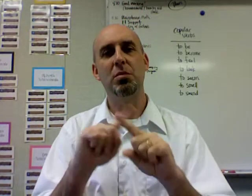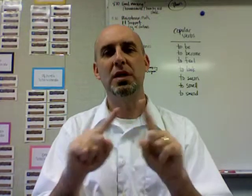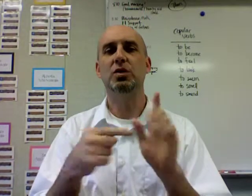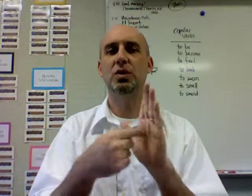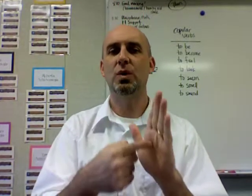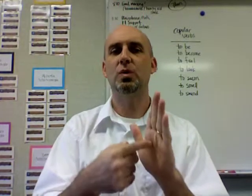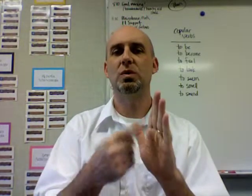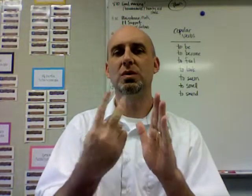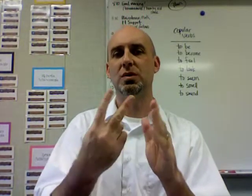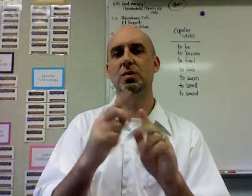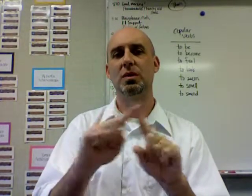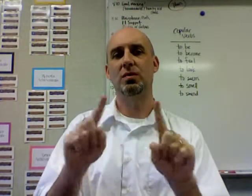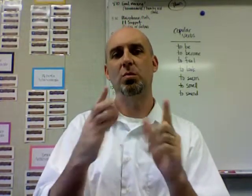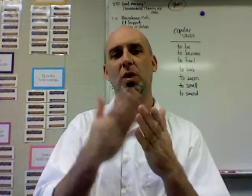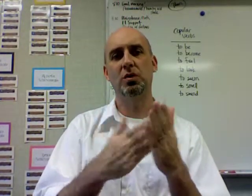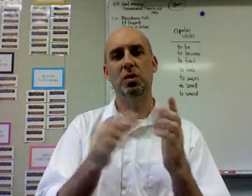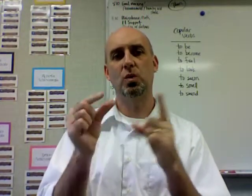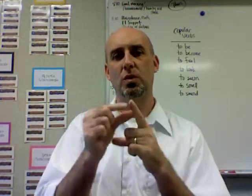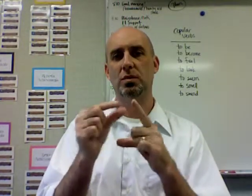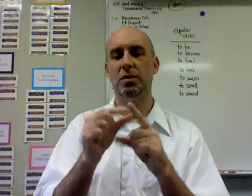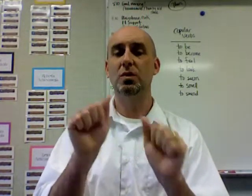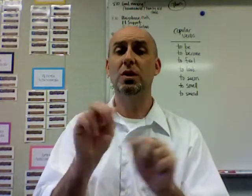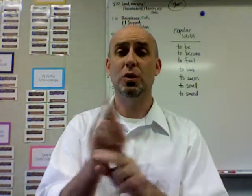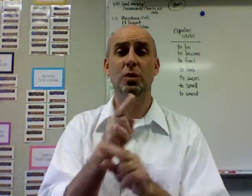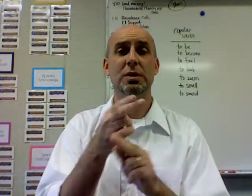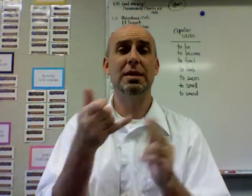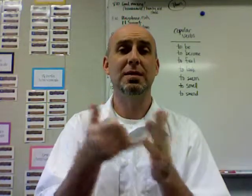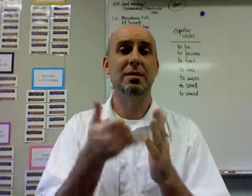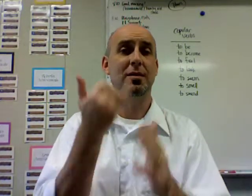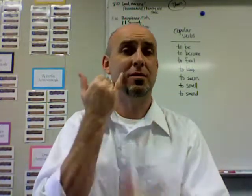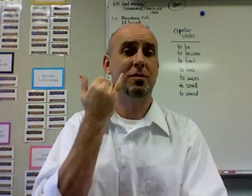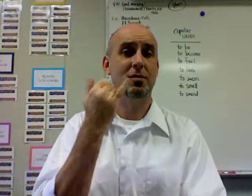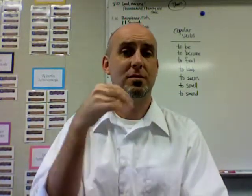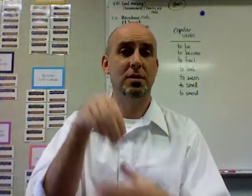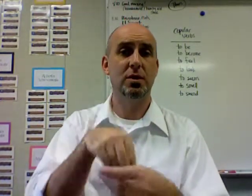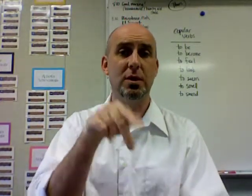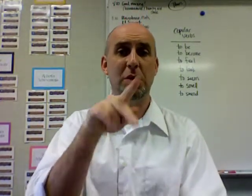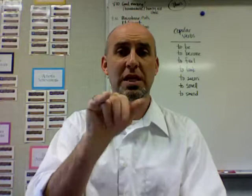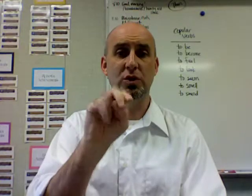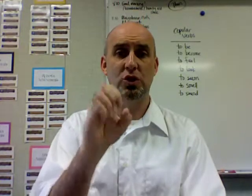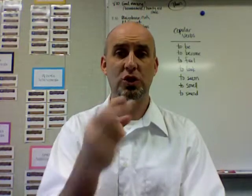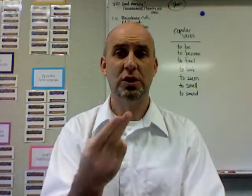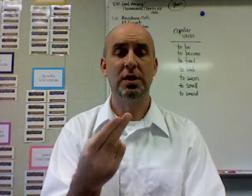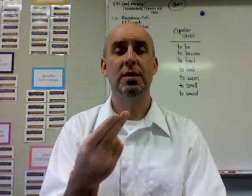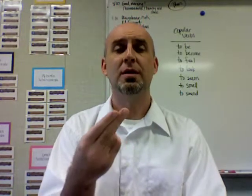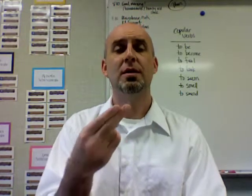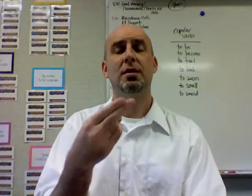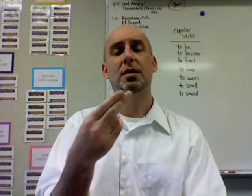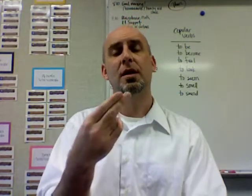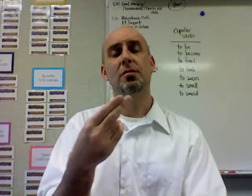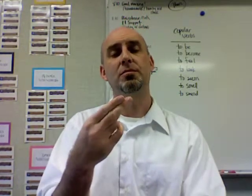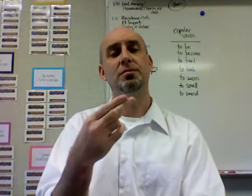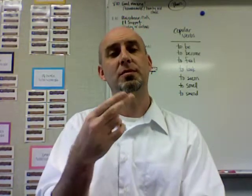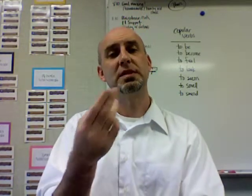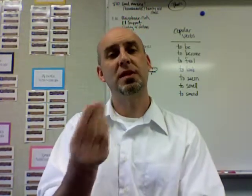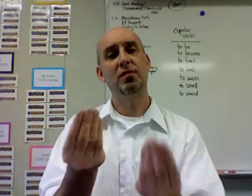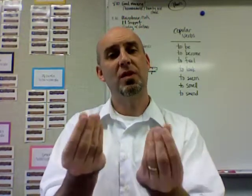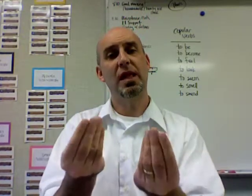it shows the two different parts of the word. So you can use it if you're in a pinch. The sign for